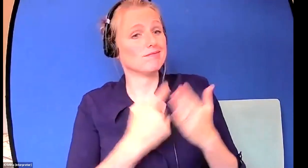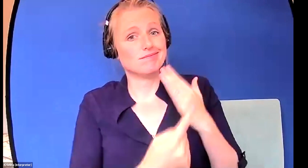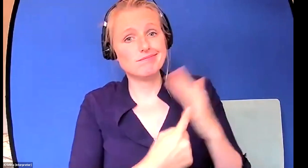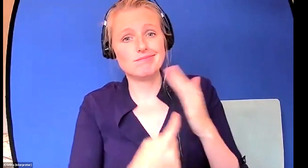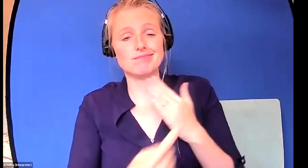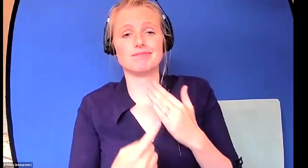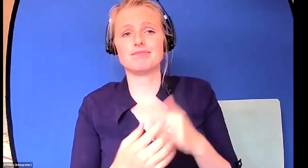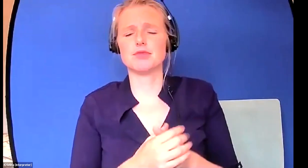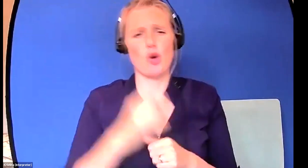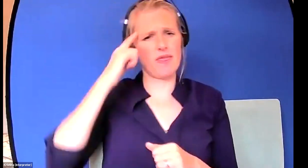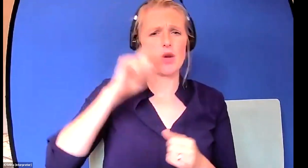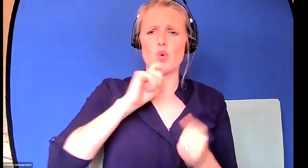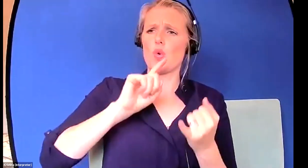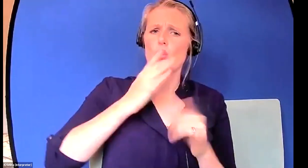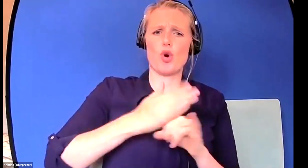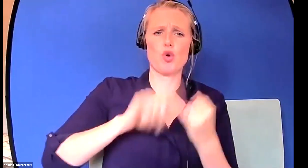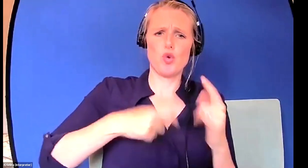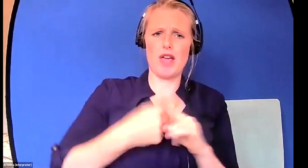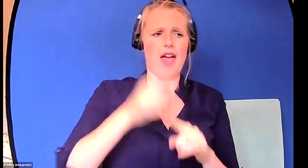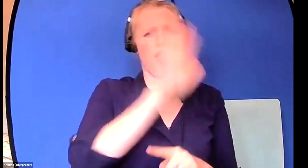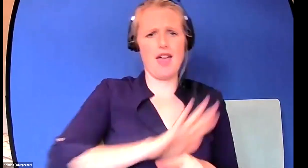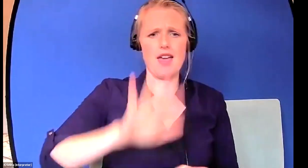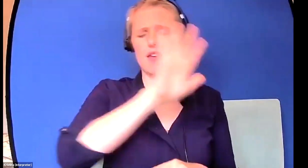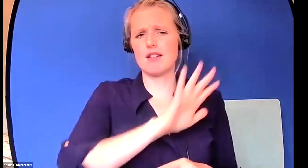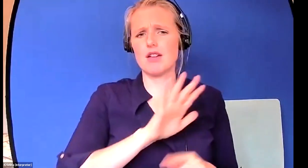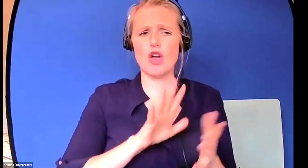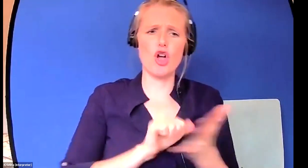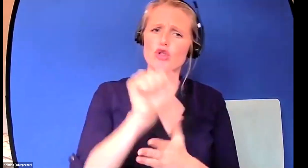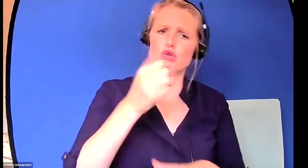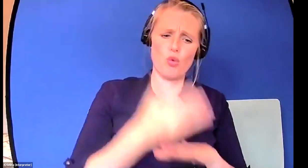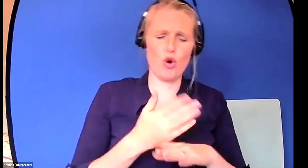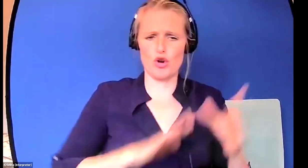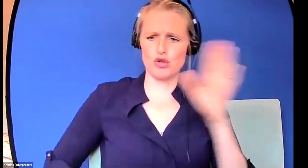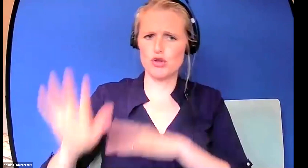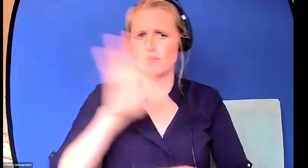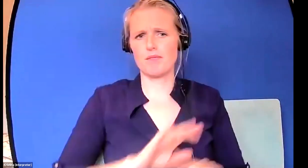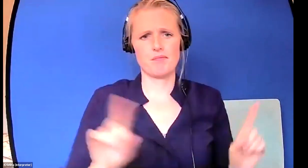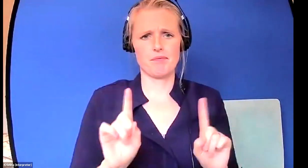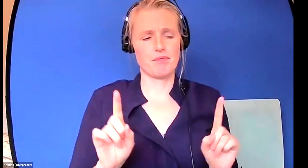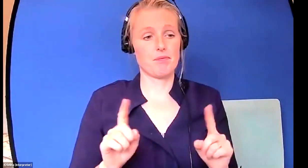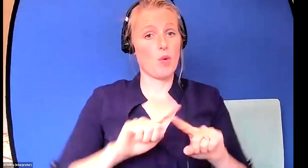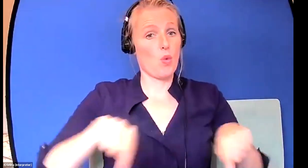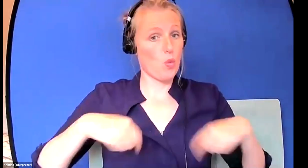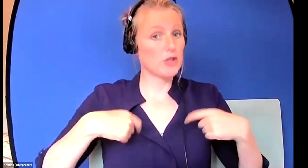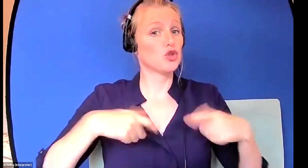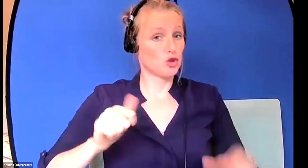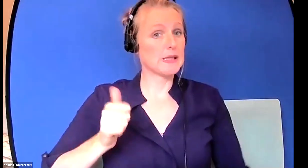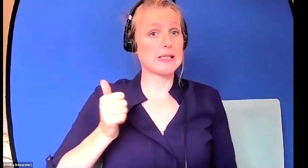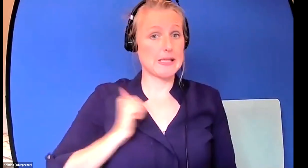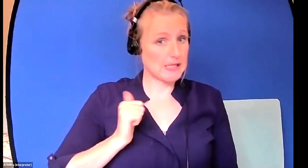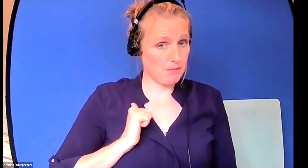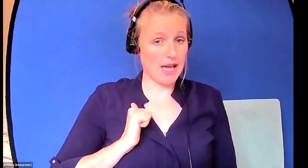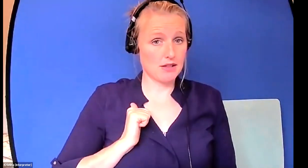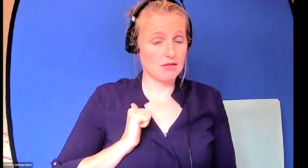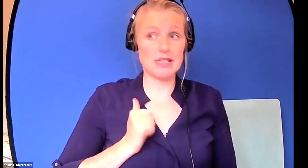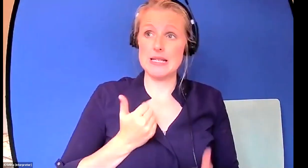workers then, and more cultural workers more widely, of course, we should therefore continue to expect better and demand